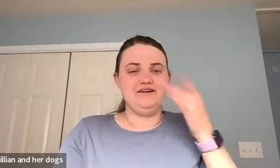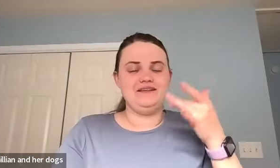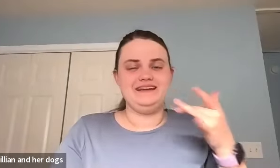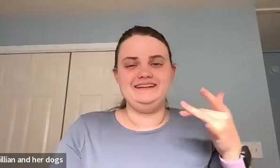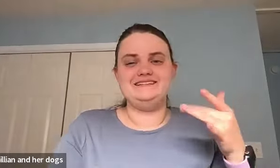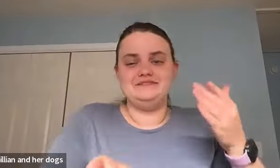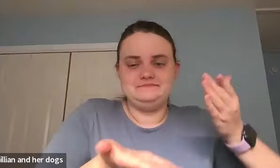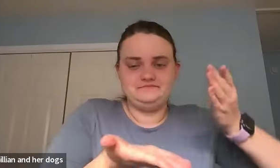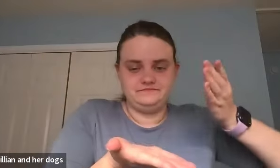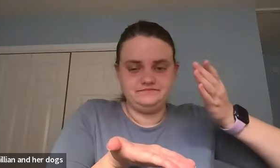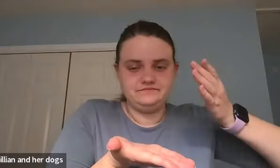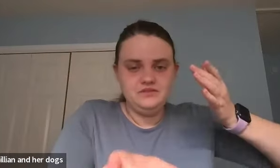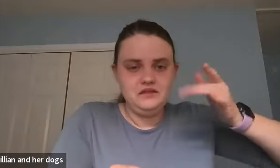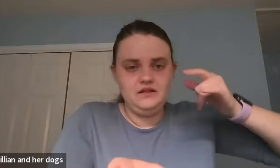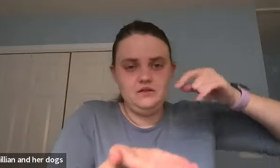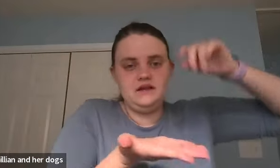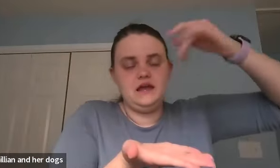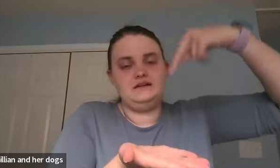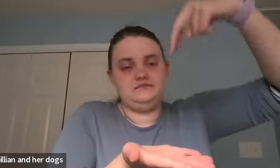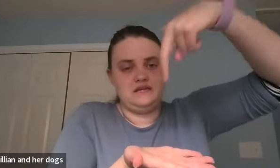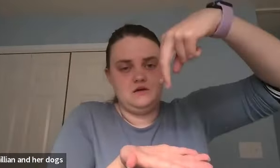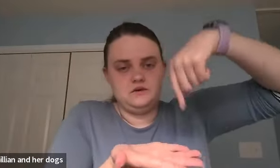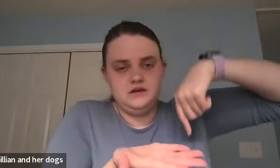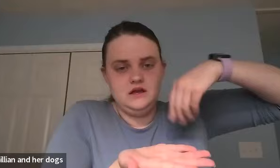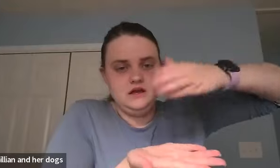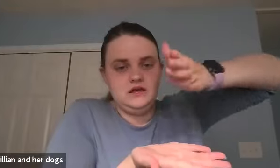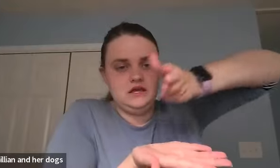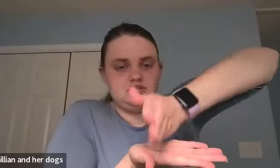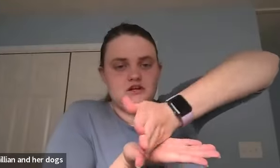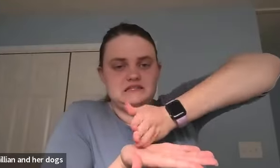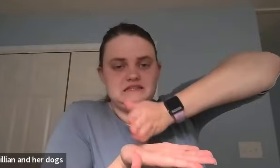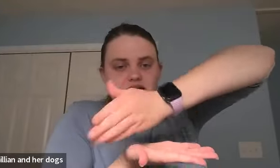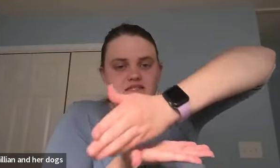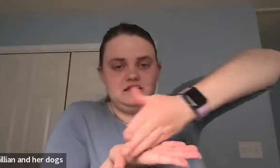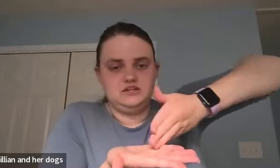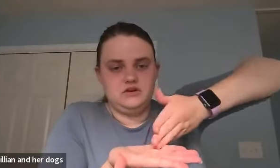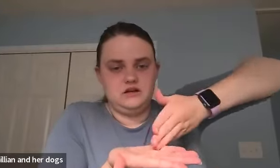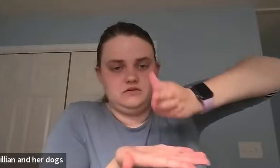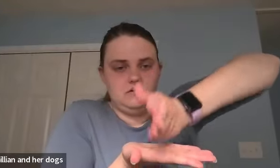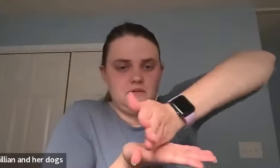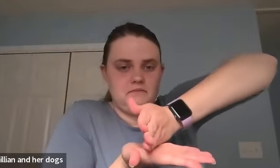like I needed to sneeze. Looking at it downward is you're going to slice it like a triangle.